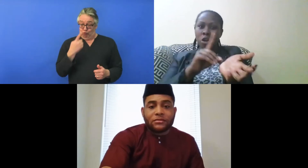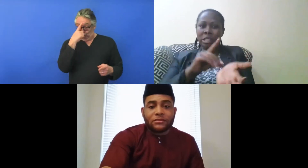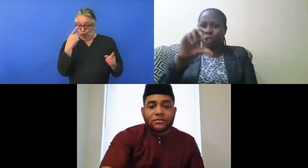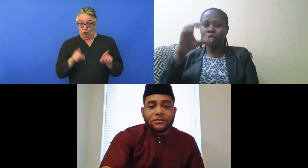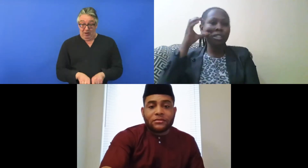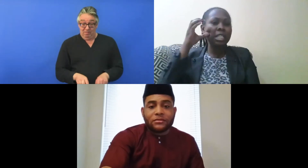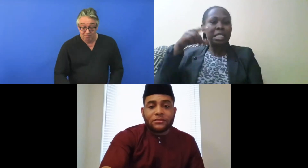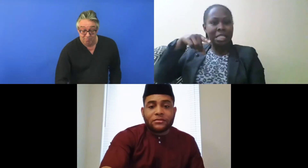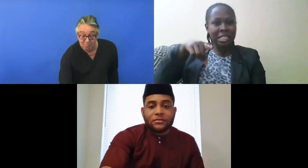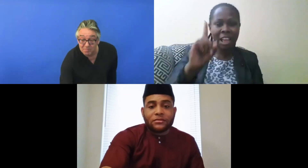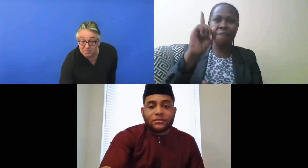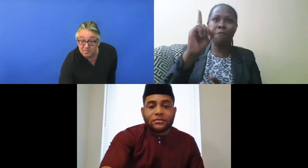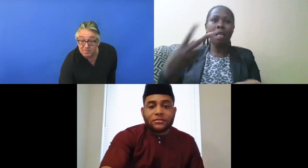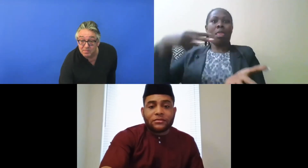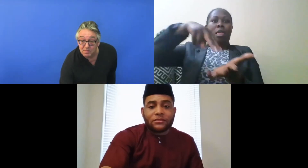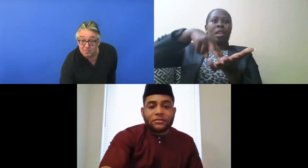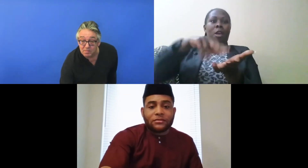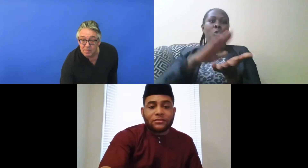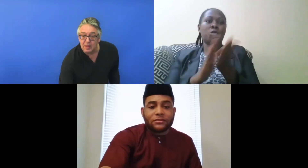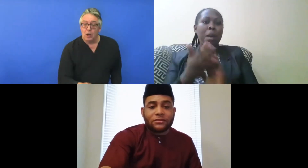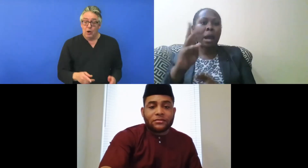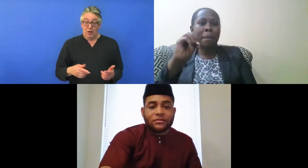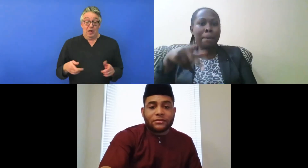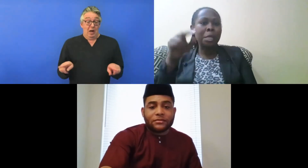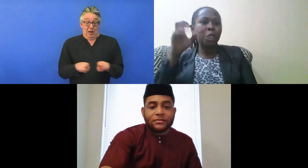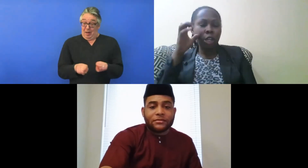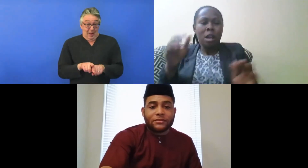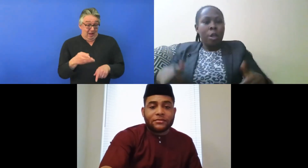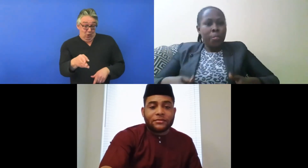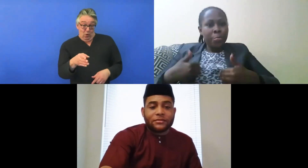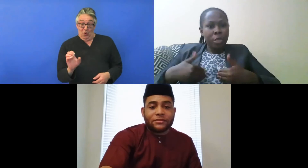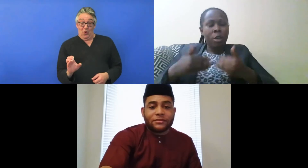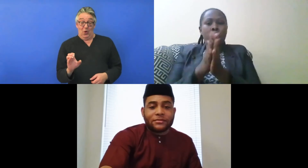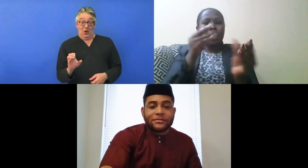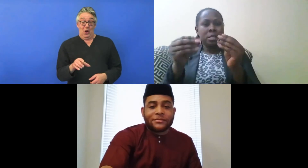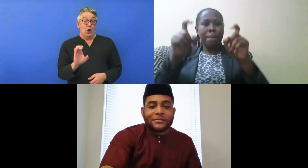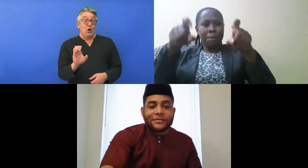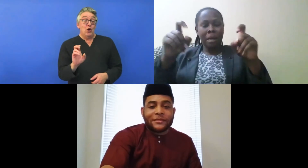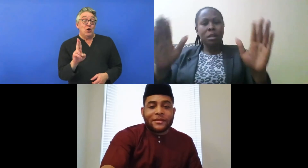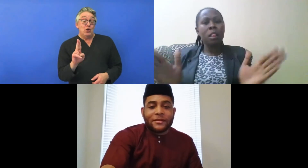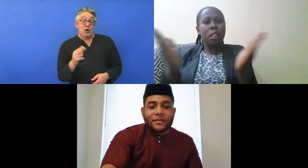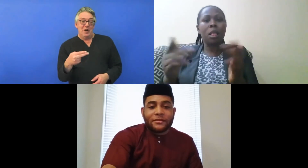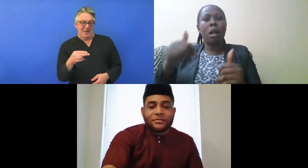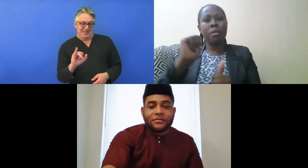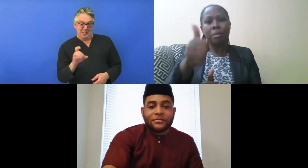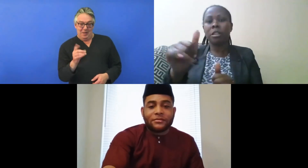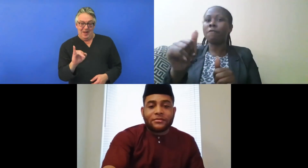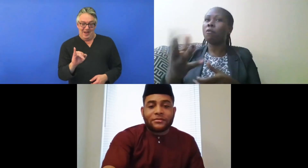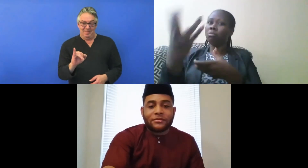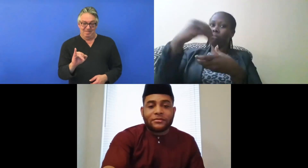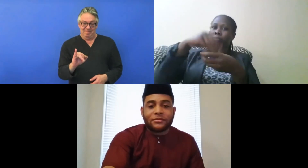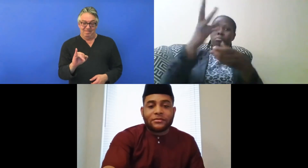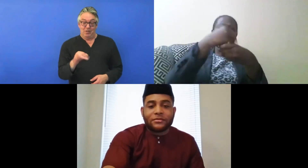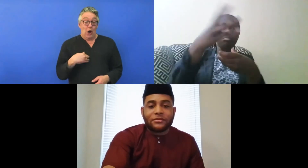disabilities, as Dr. Shidi said, and I know you're an aspiring candidate, we